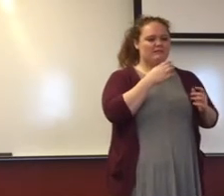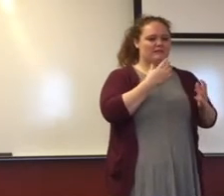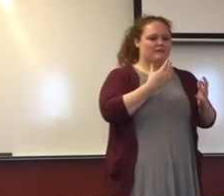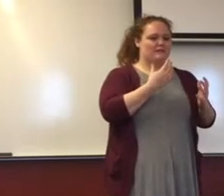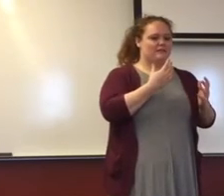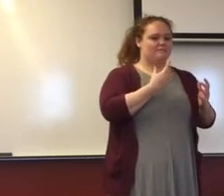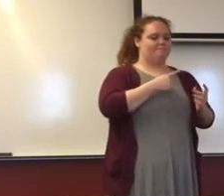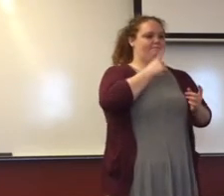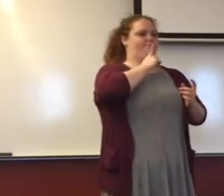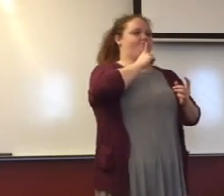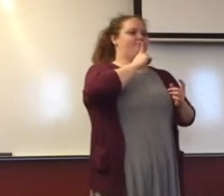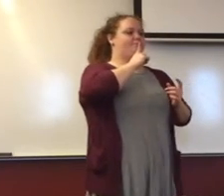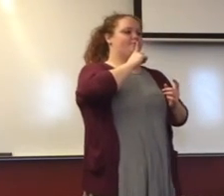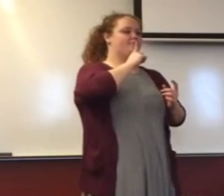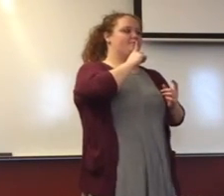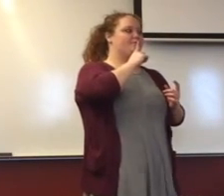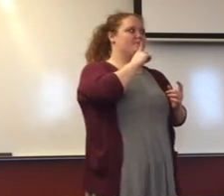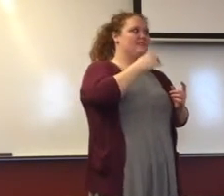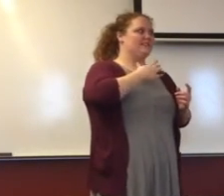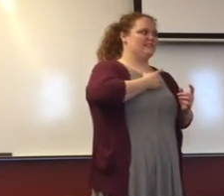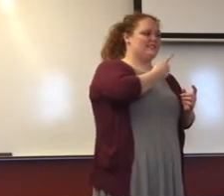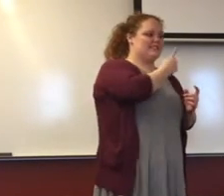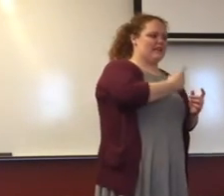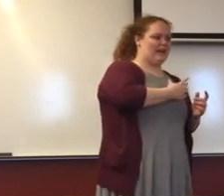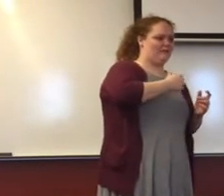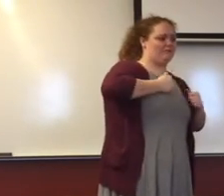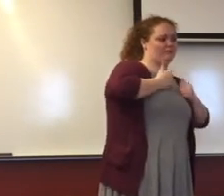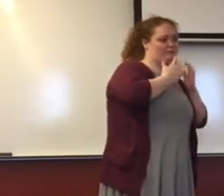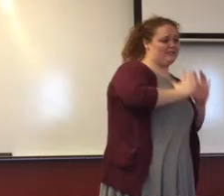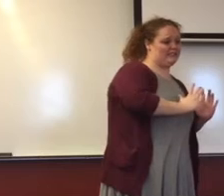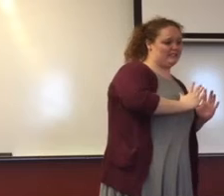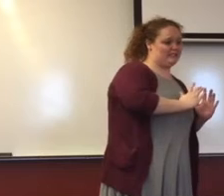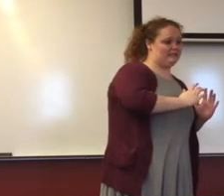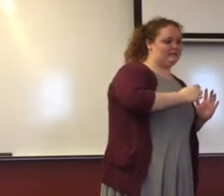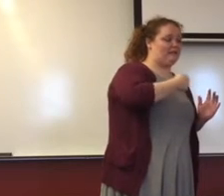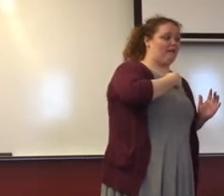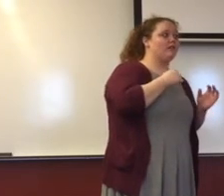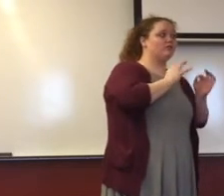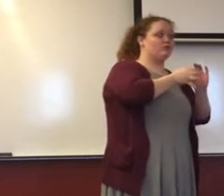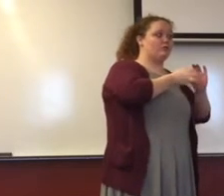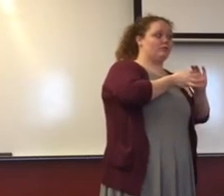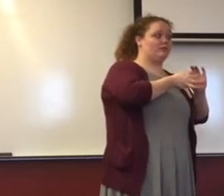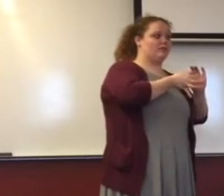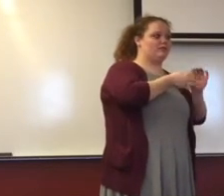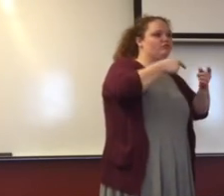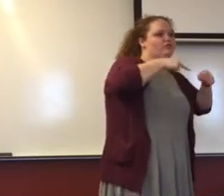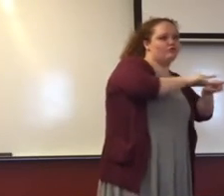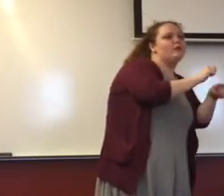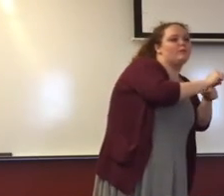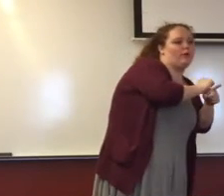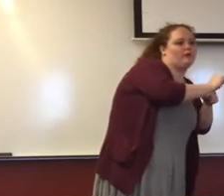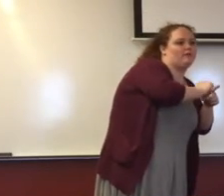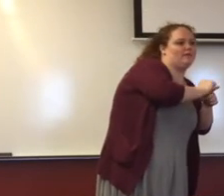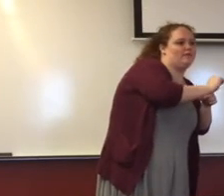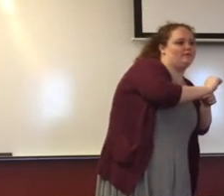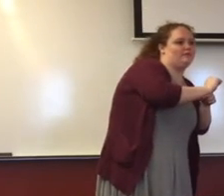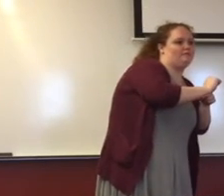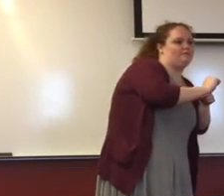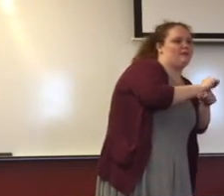my residents I've interpreted for when I was in practicum. Like, they don't remember me, of course. Like, they see a million faces every like, time they go to